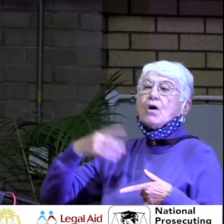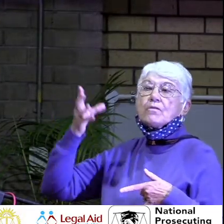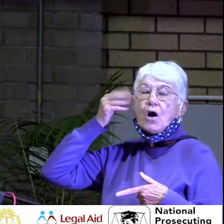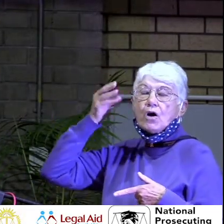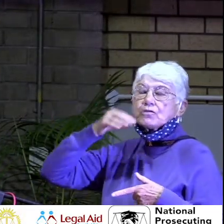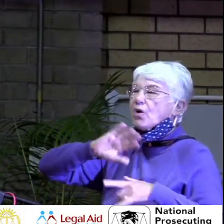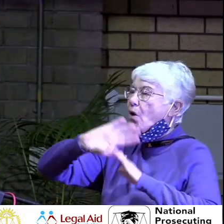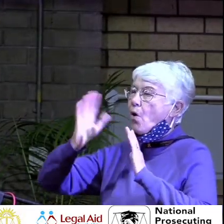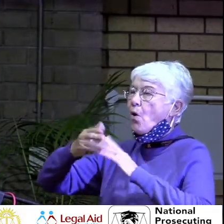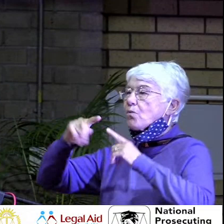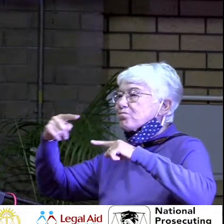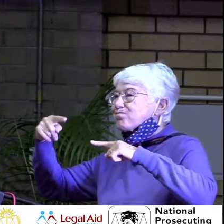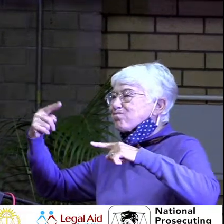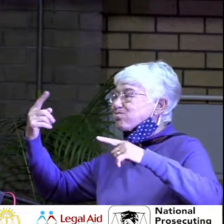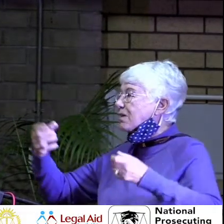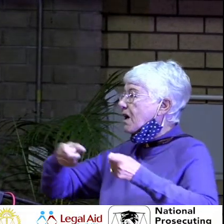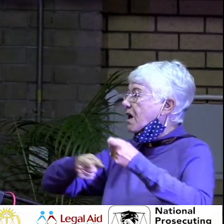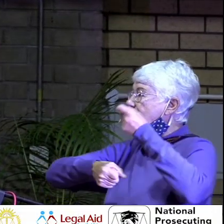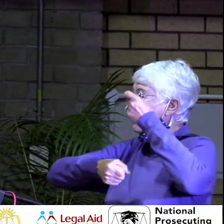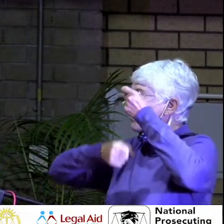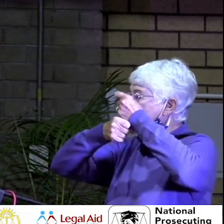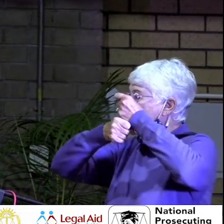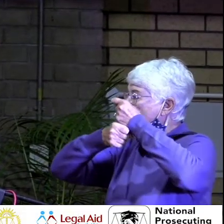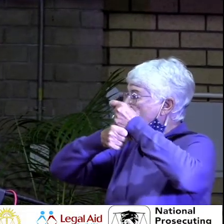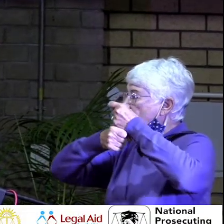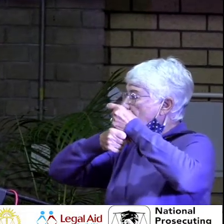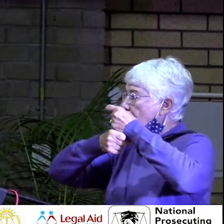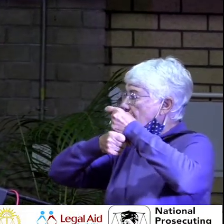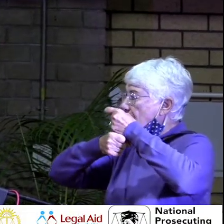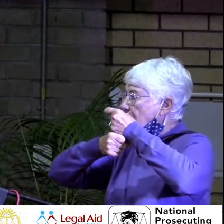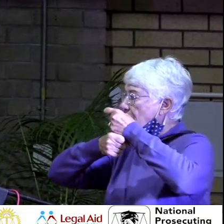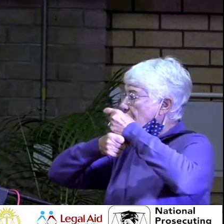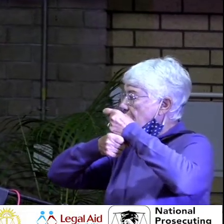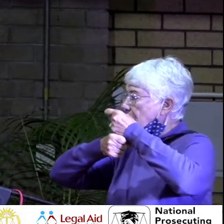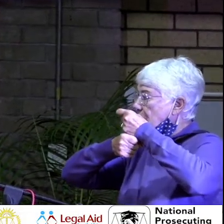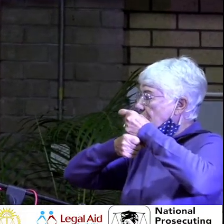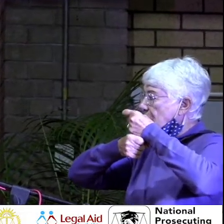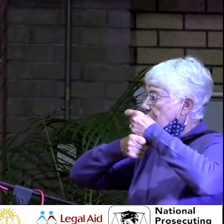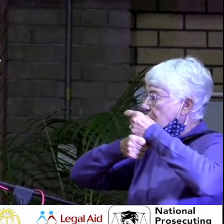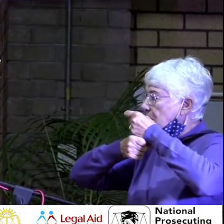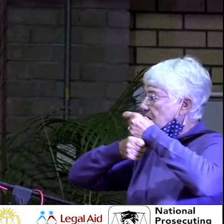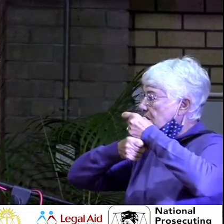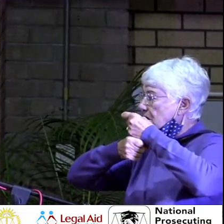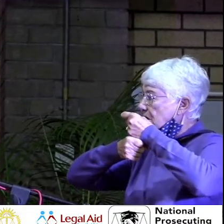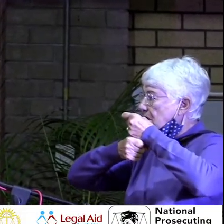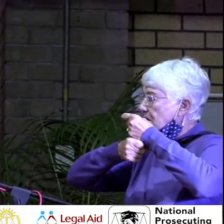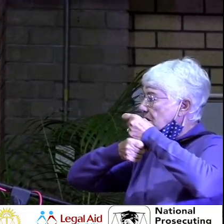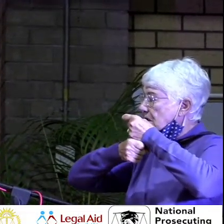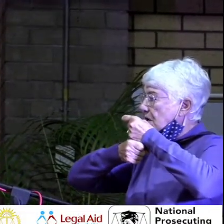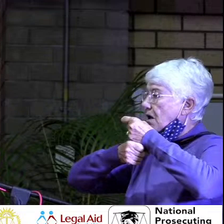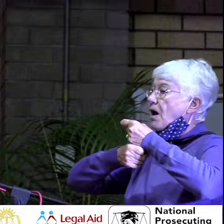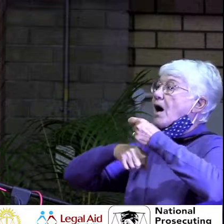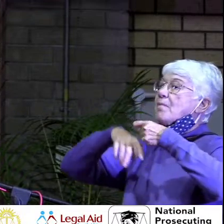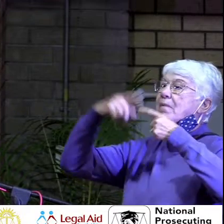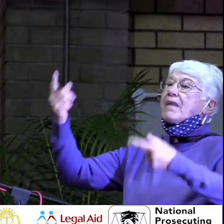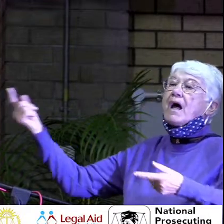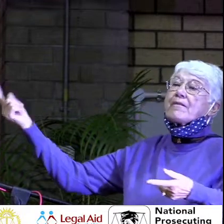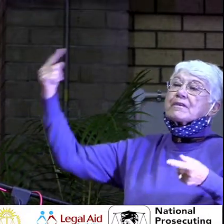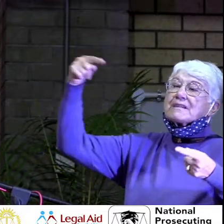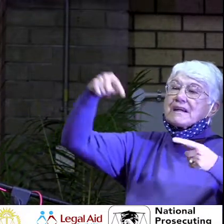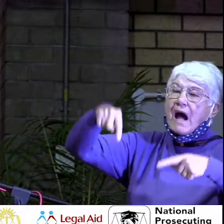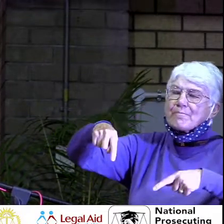we support what is going on here, but they also say something about themselves, about the institution, and about